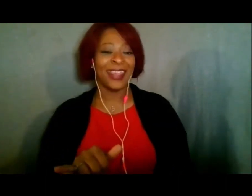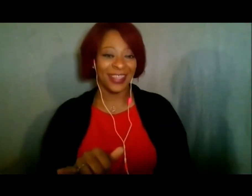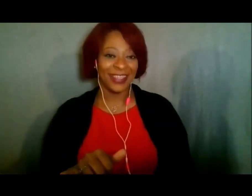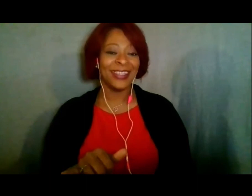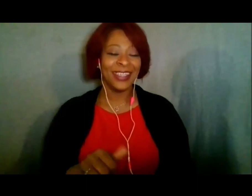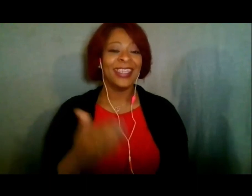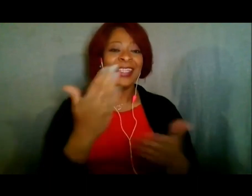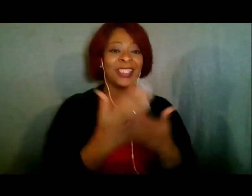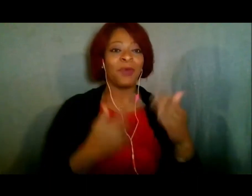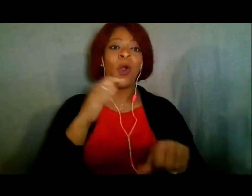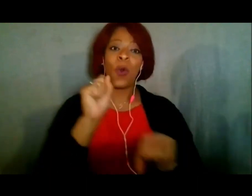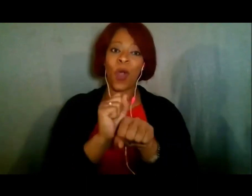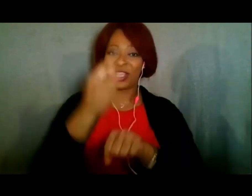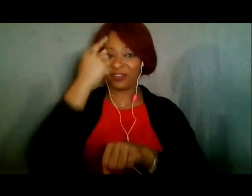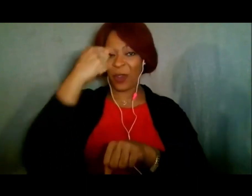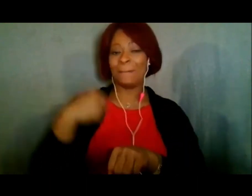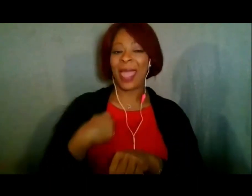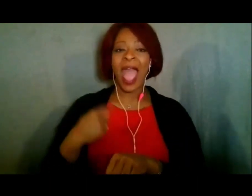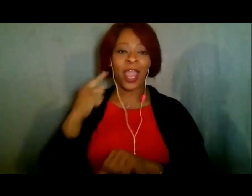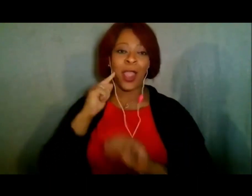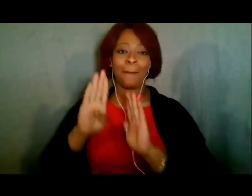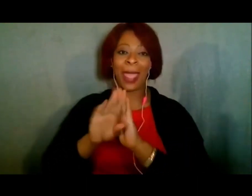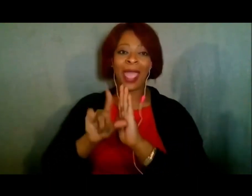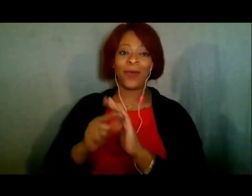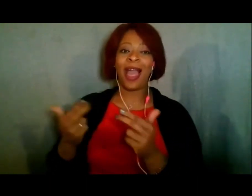someone who works for me.